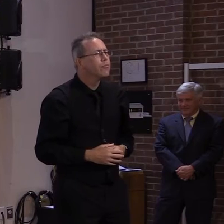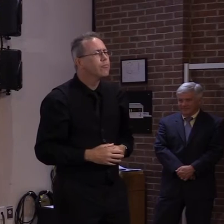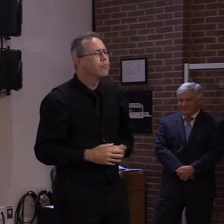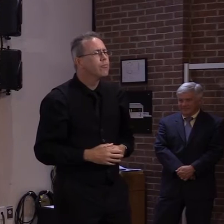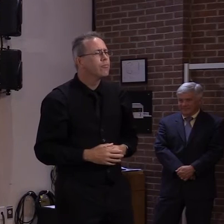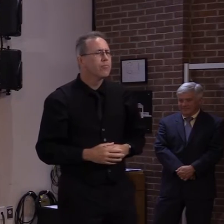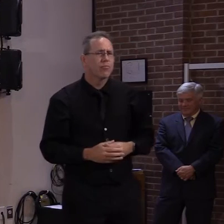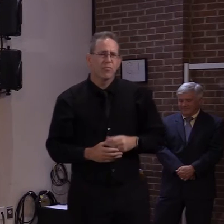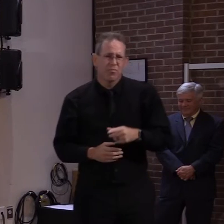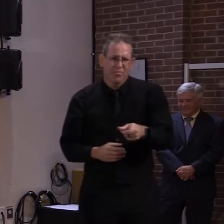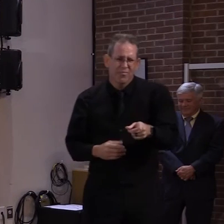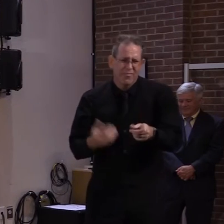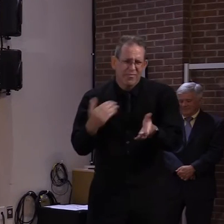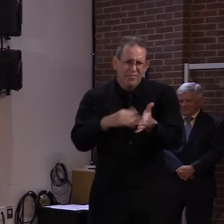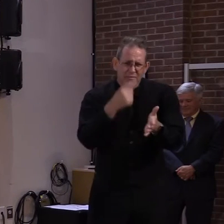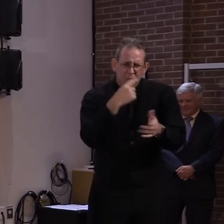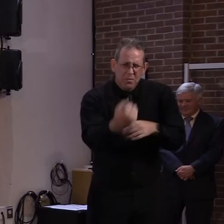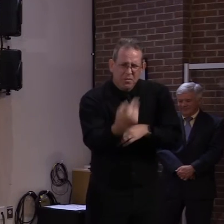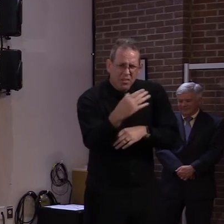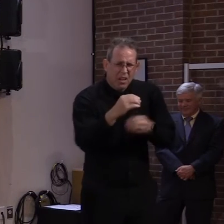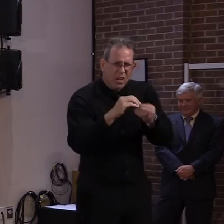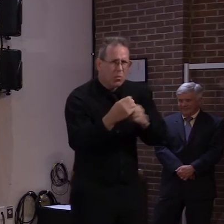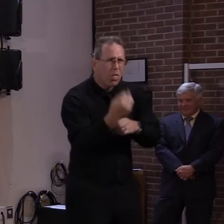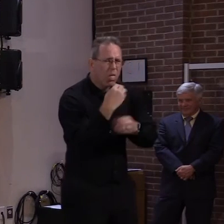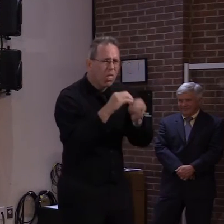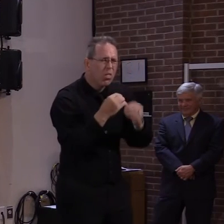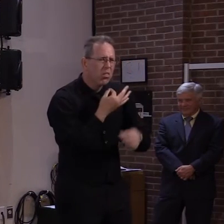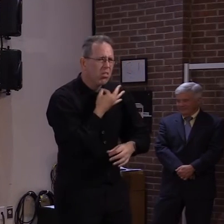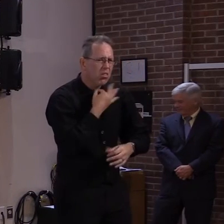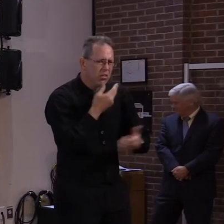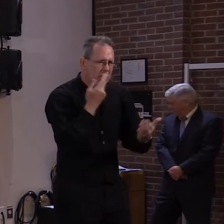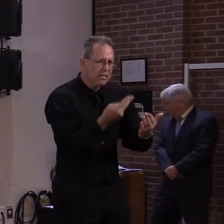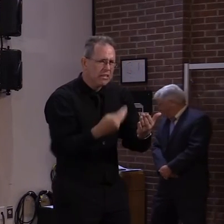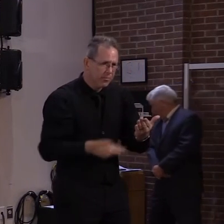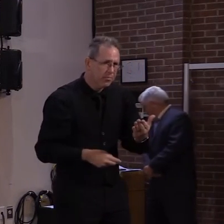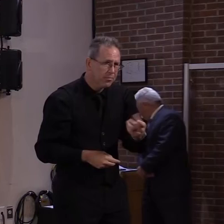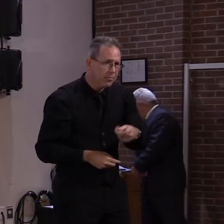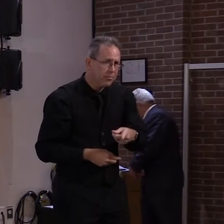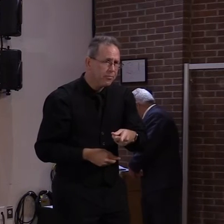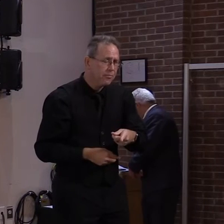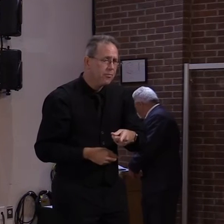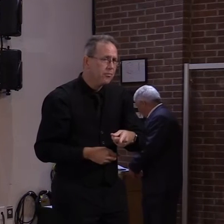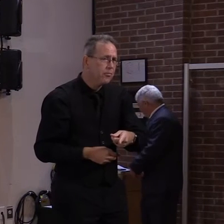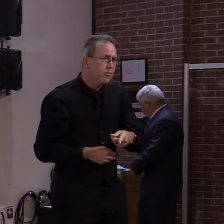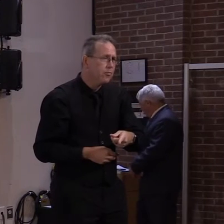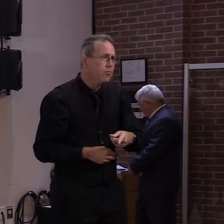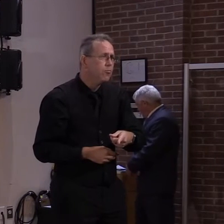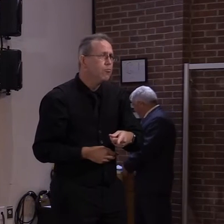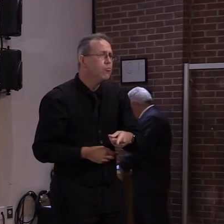is, we'll take a look, and I'll get our housing folks to maybe respond to you.